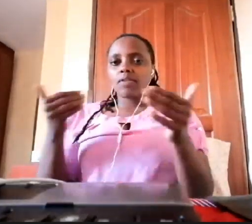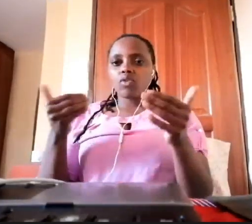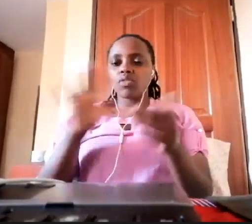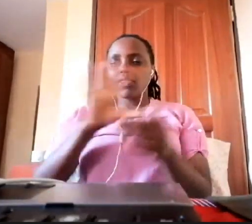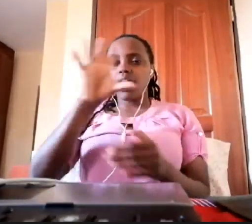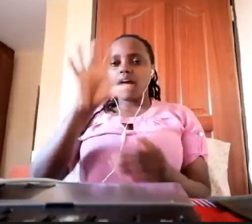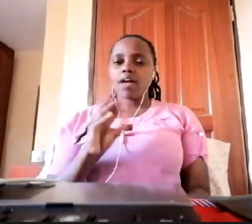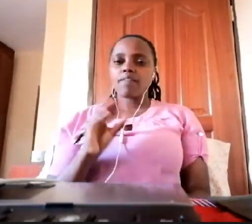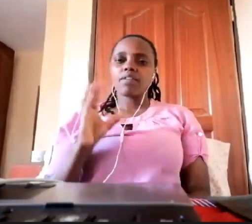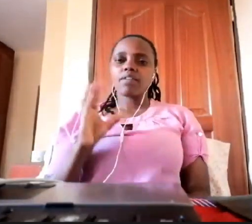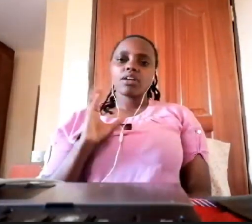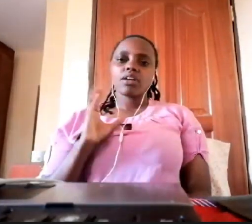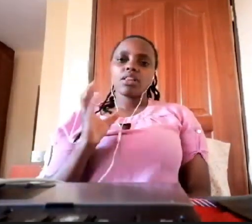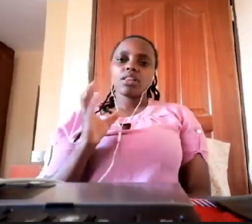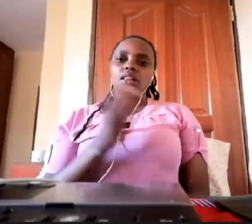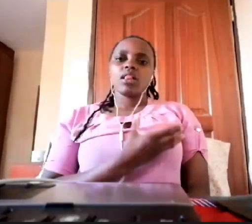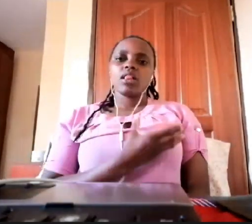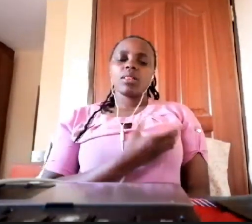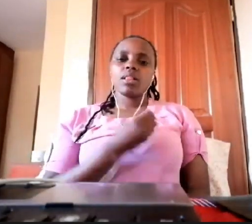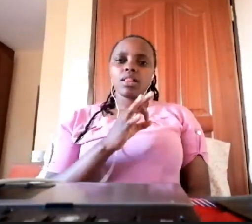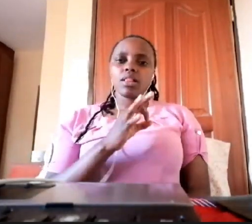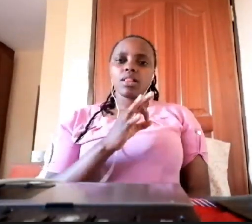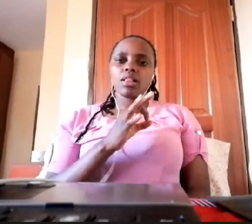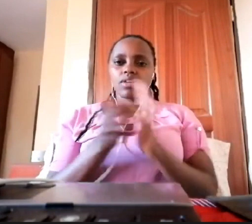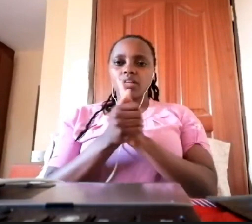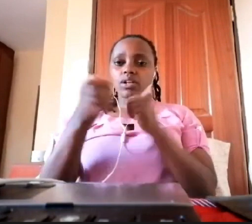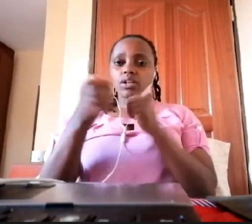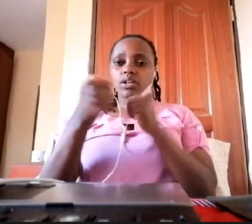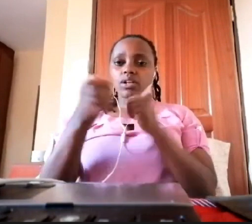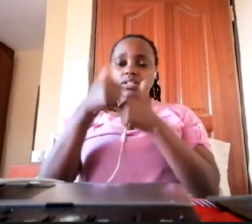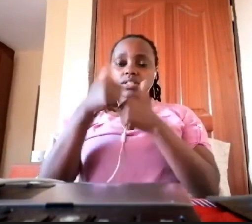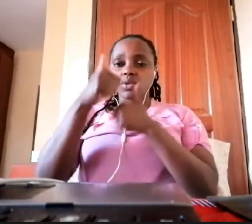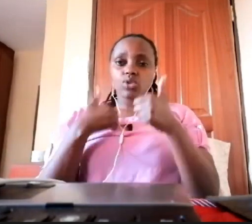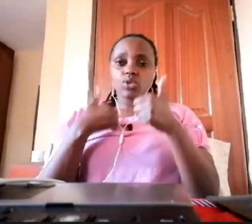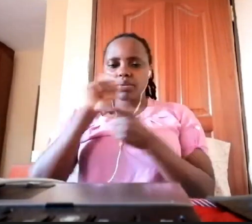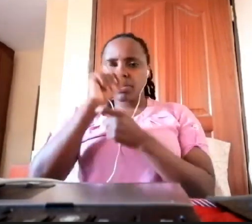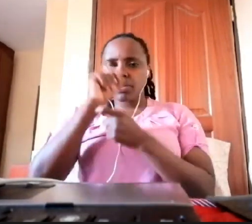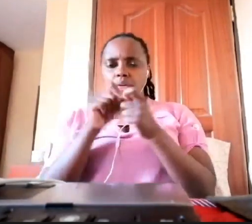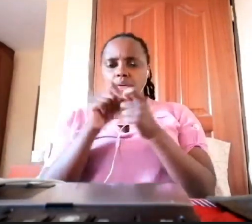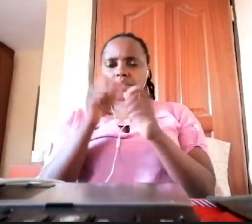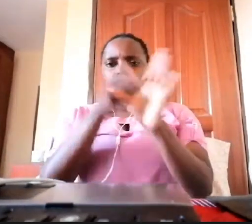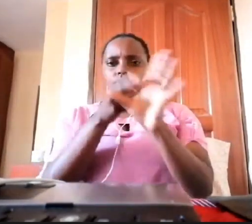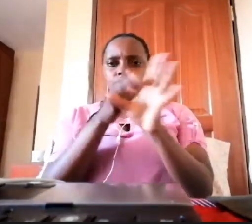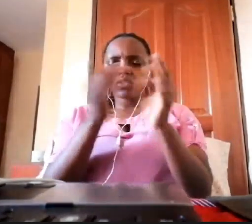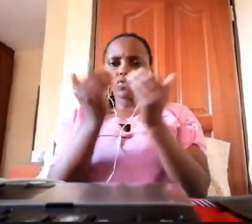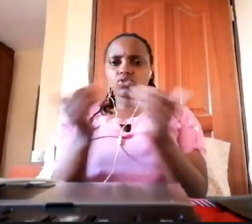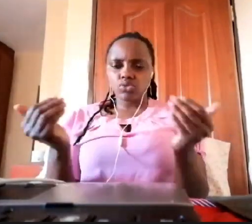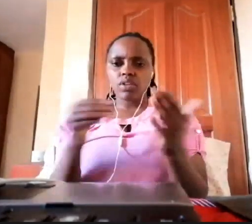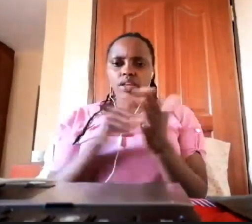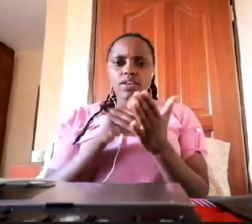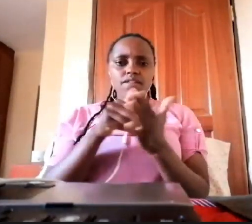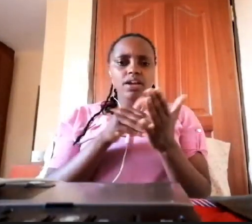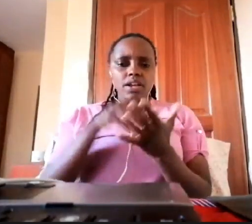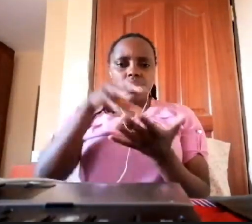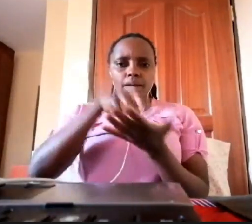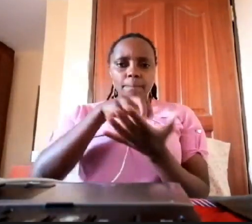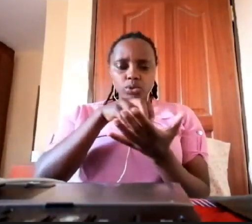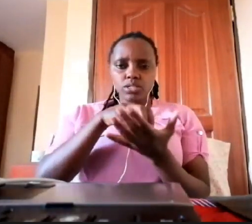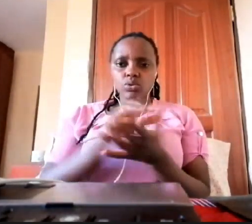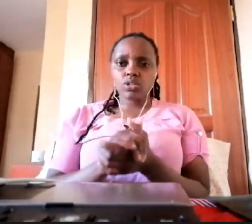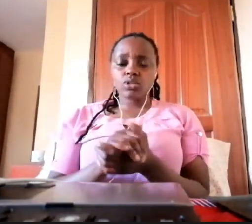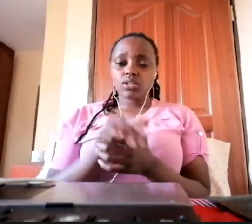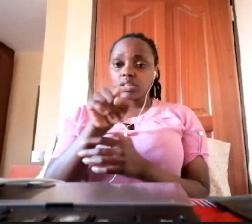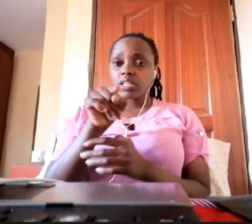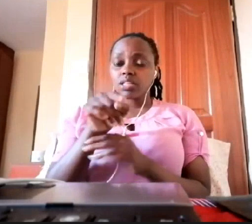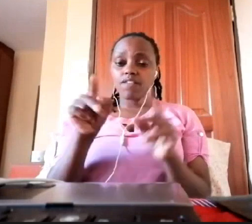African Committee of Experts. So this is one of the challenges that we are facing, particularly participation of children in vulnerable situations. And it's